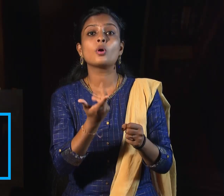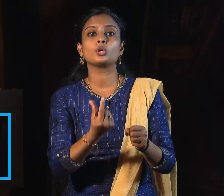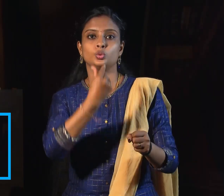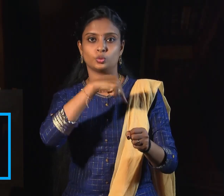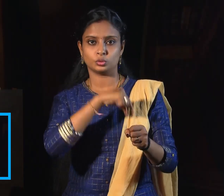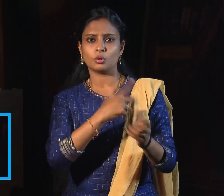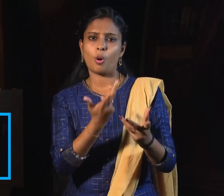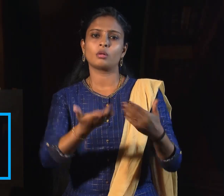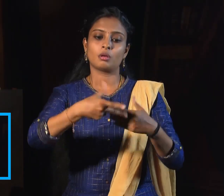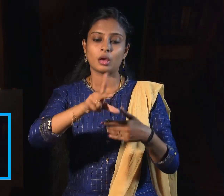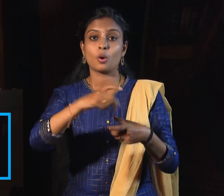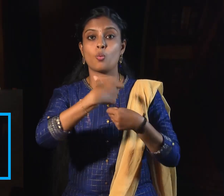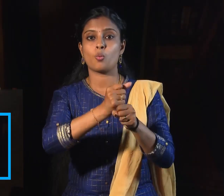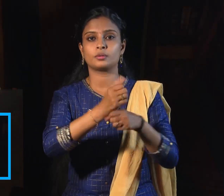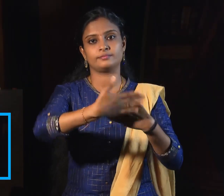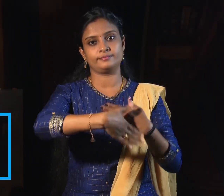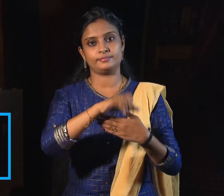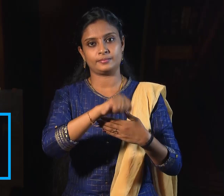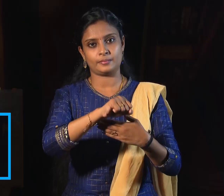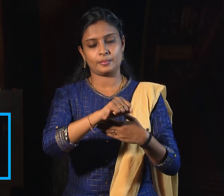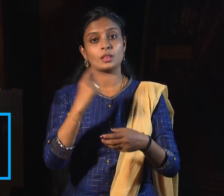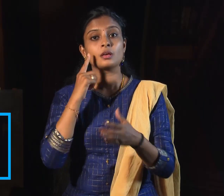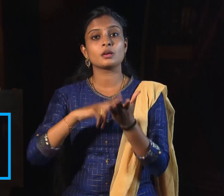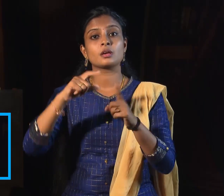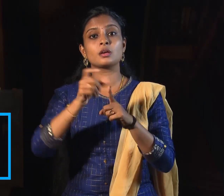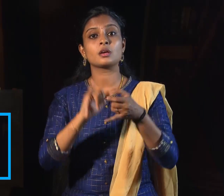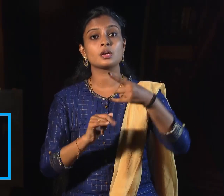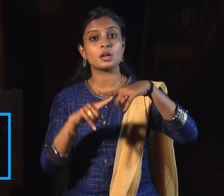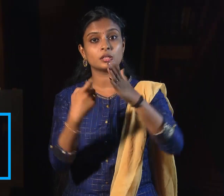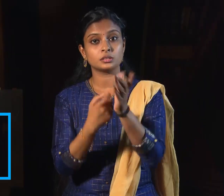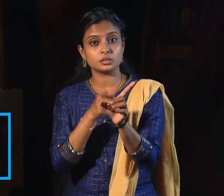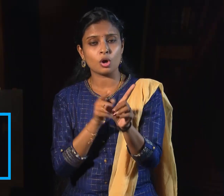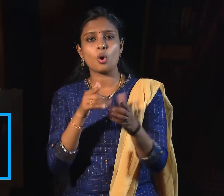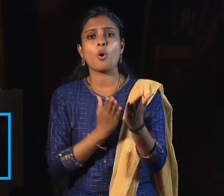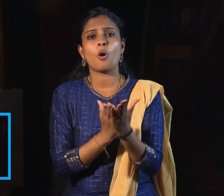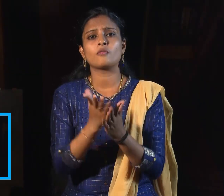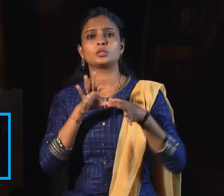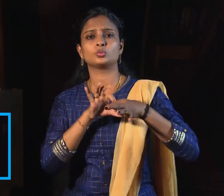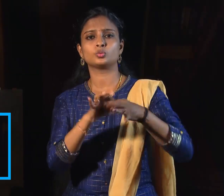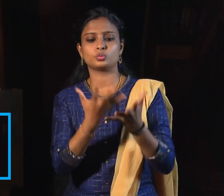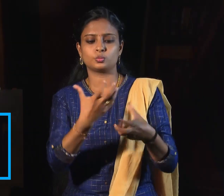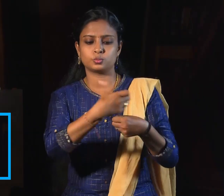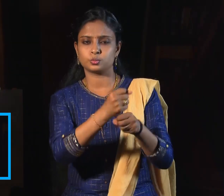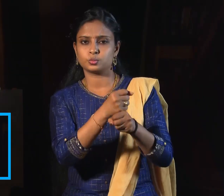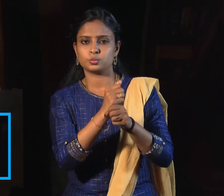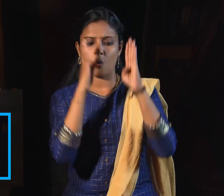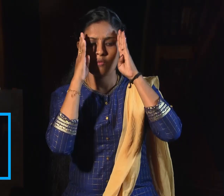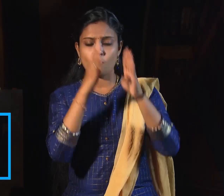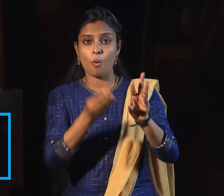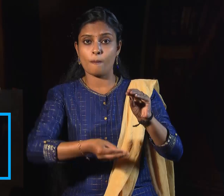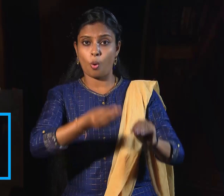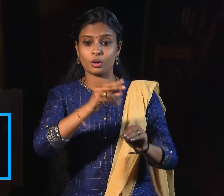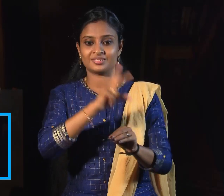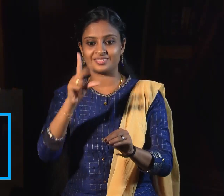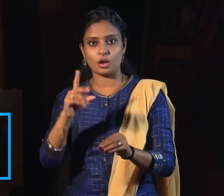further production. Industrial enterprises are engaged in the production of goods. Commercial enterprises